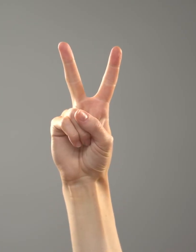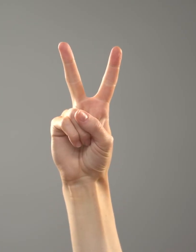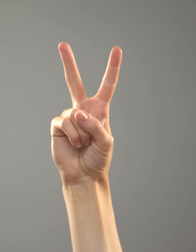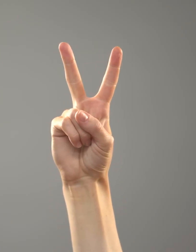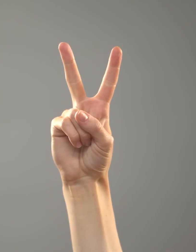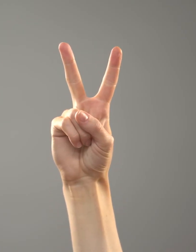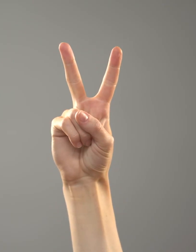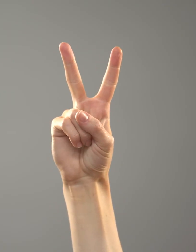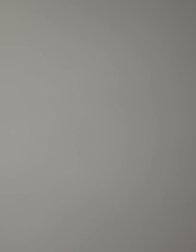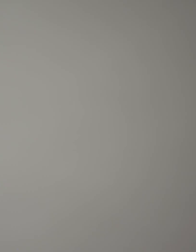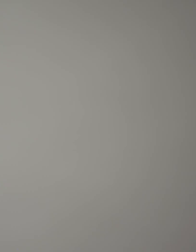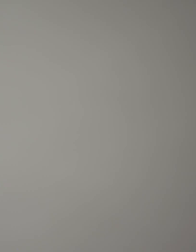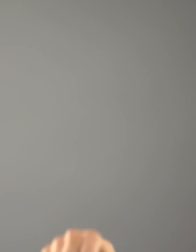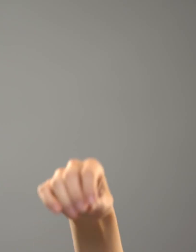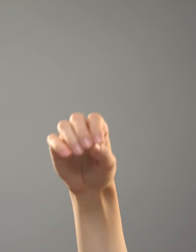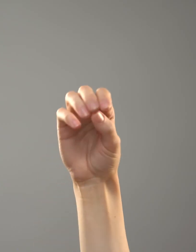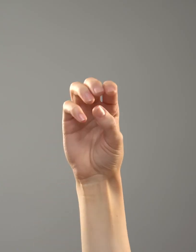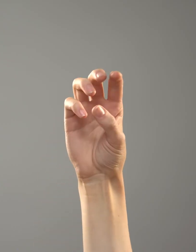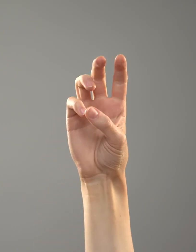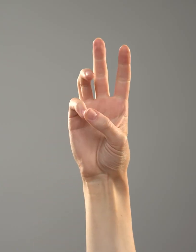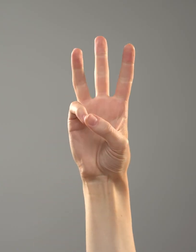V